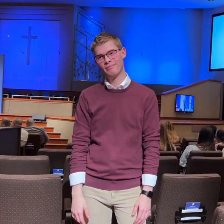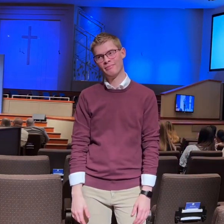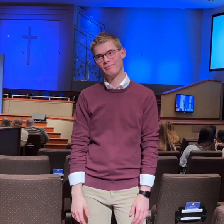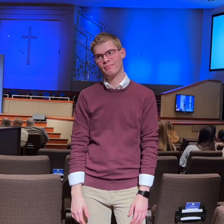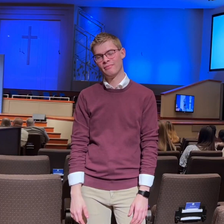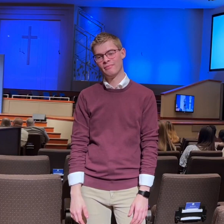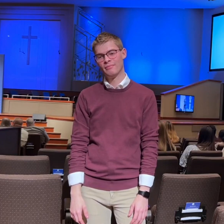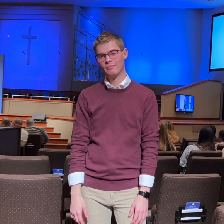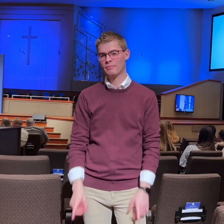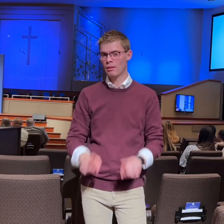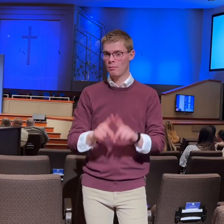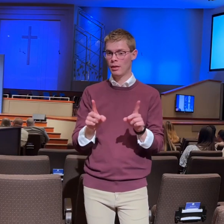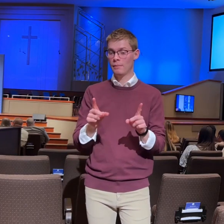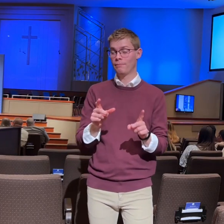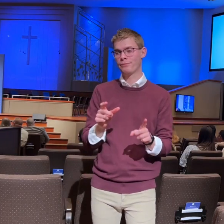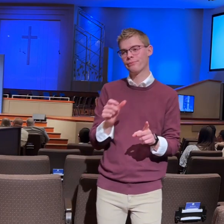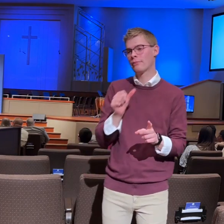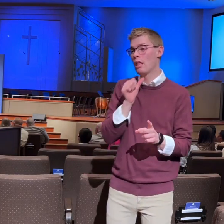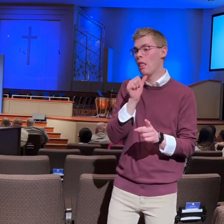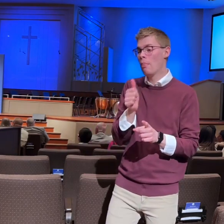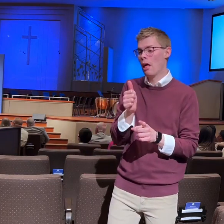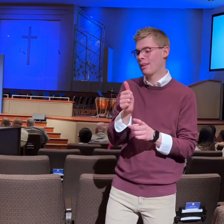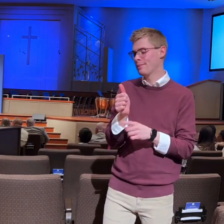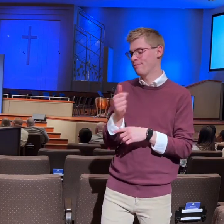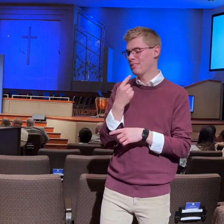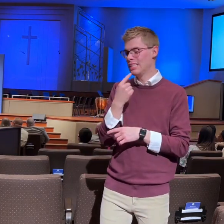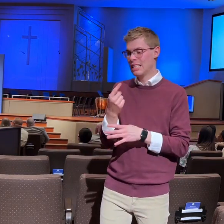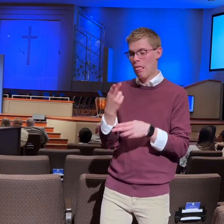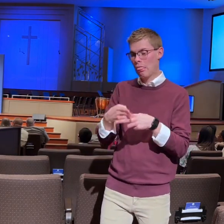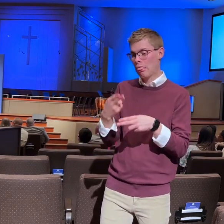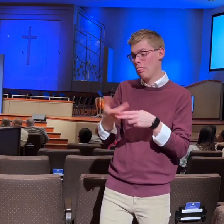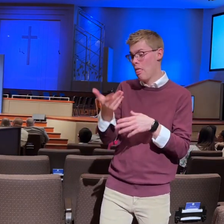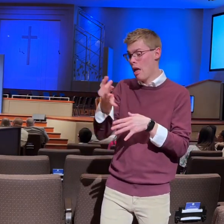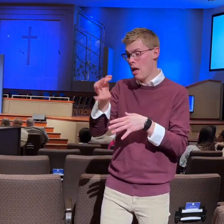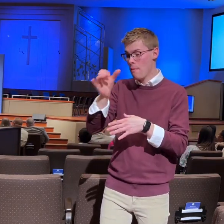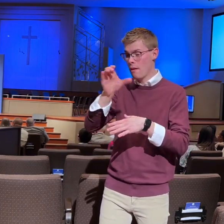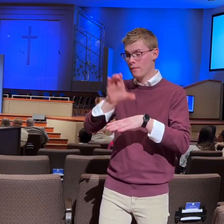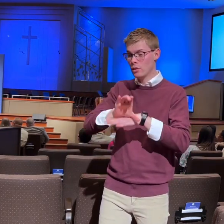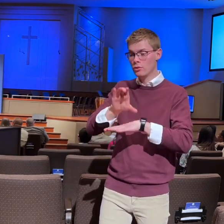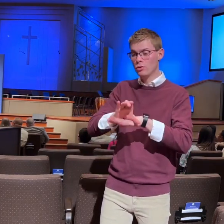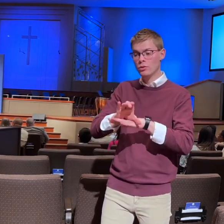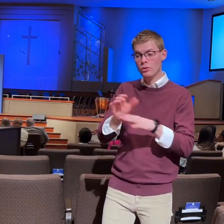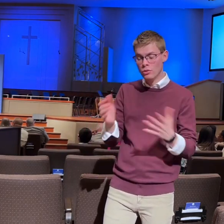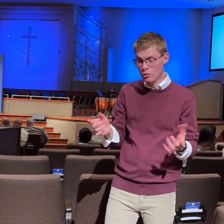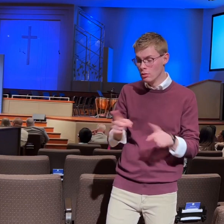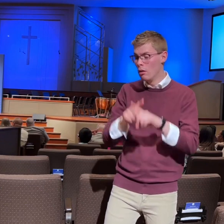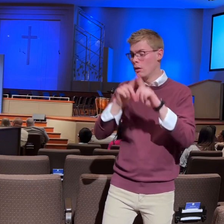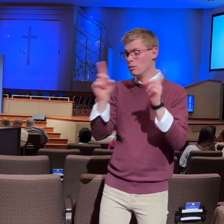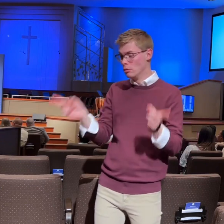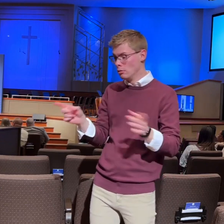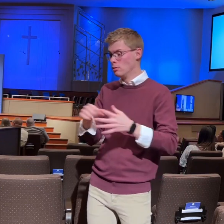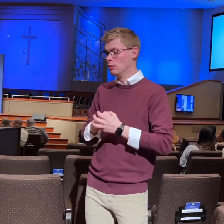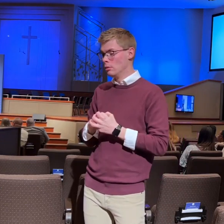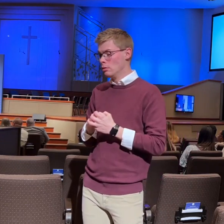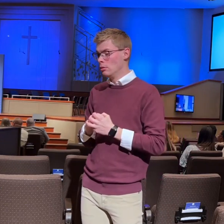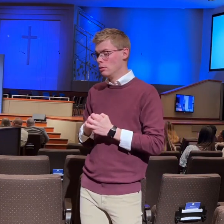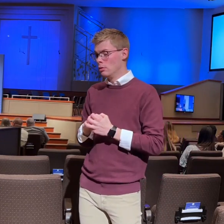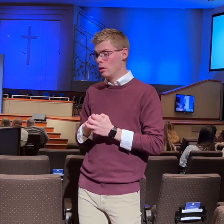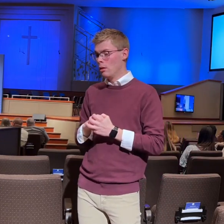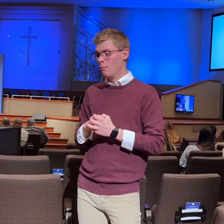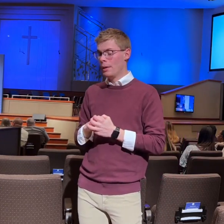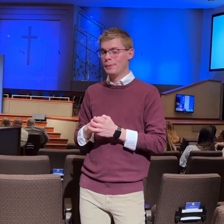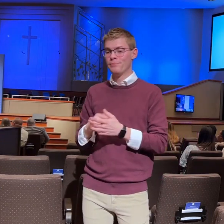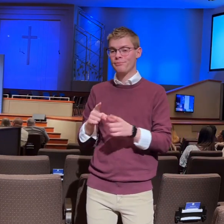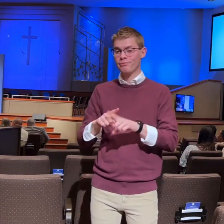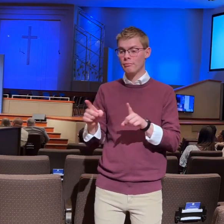I'm not mentioning the name of the church tonight. I mentioned it two or three weeks ago in the sense of some music they published but they literally baptized a lady